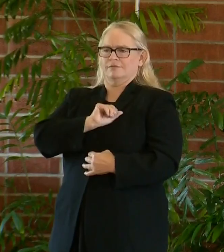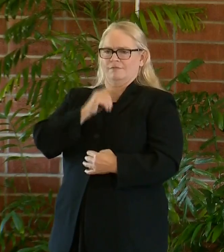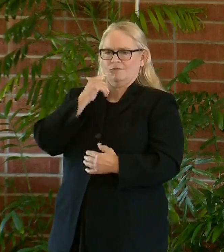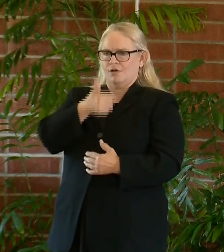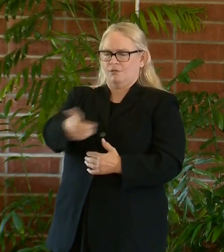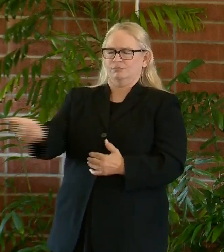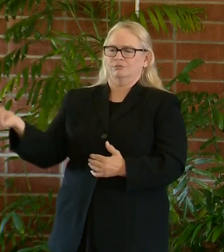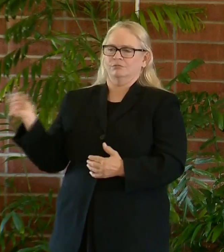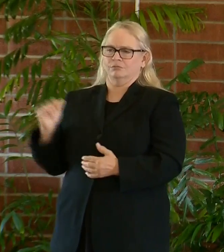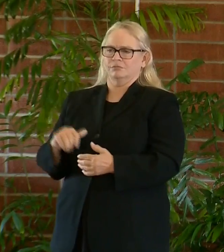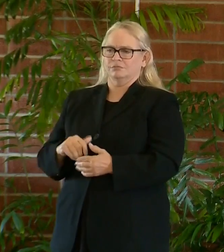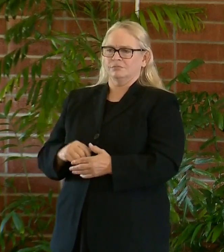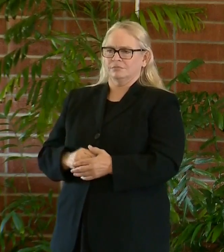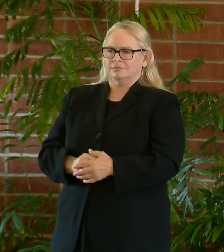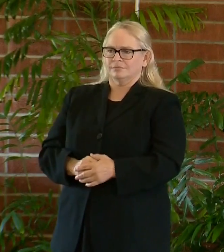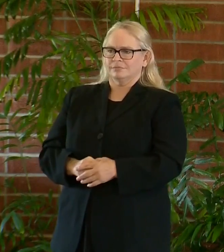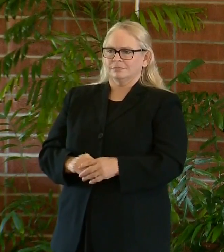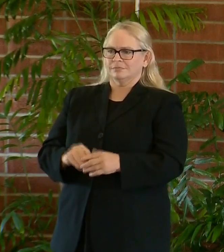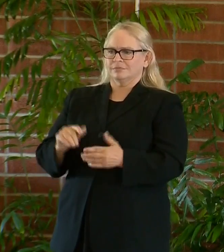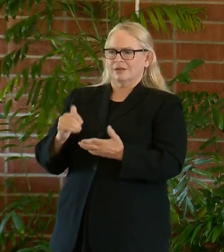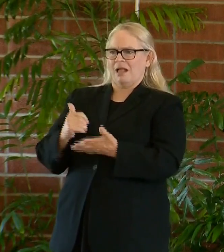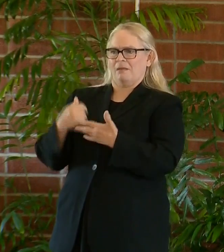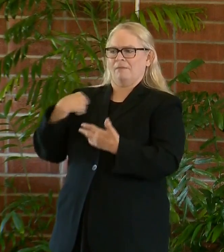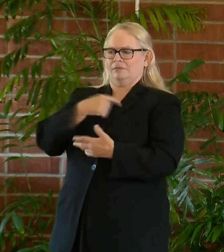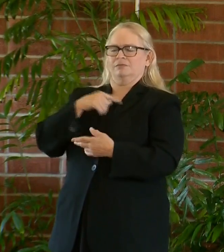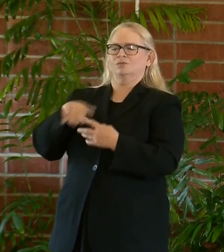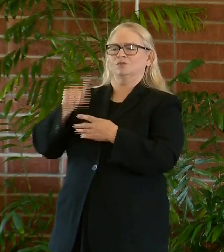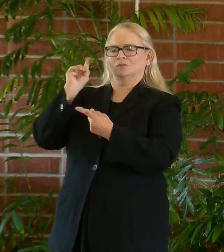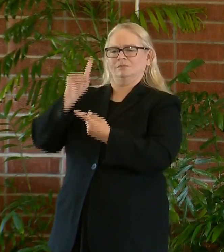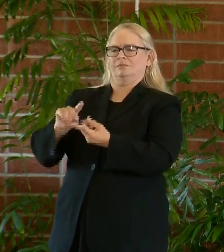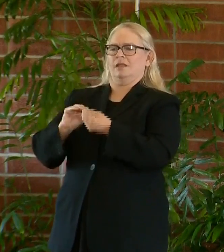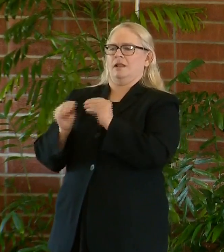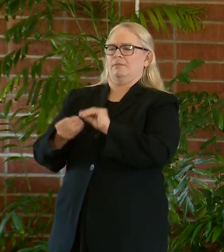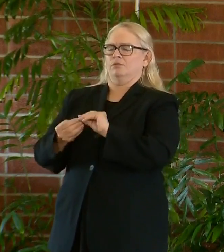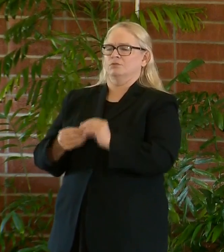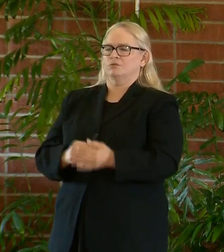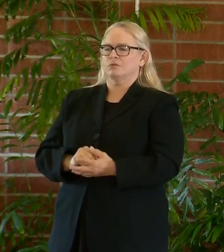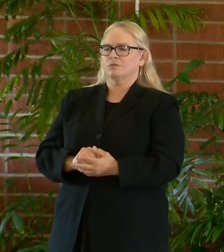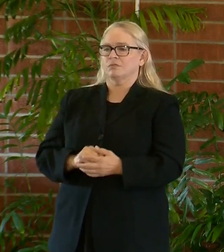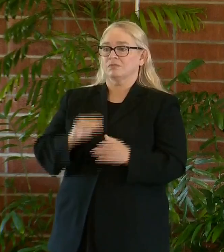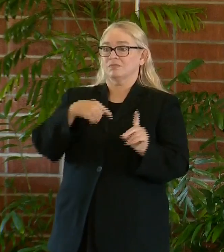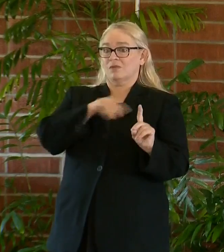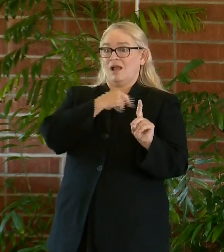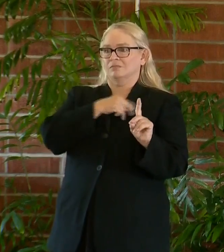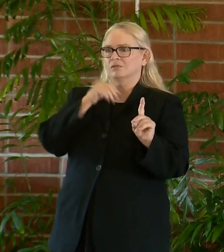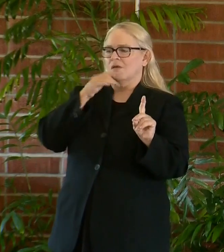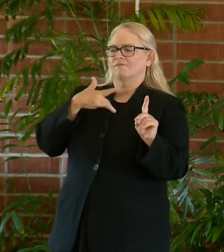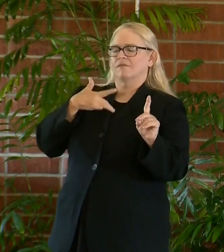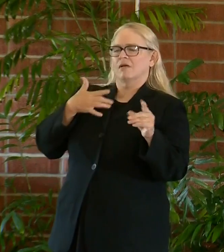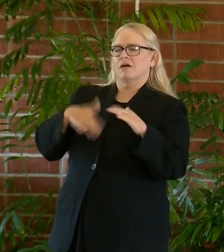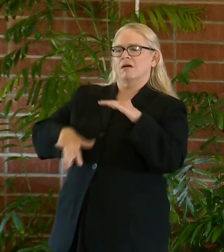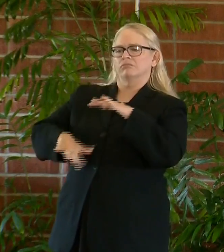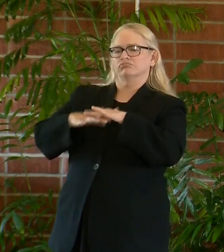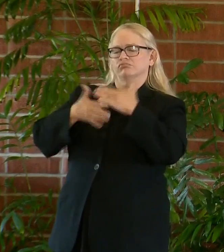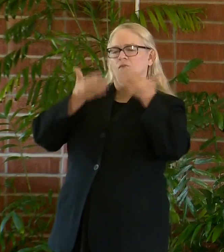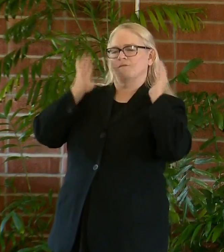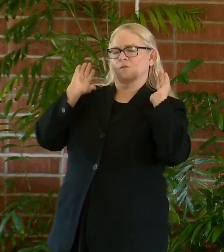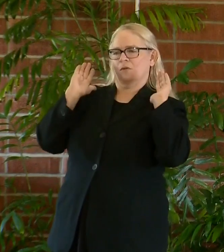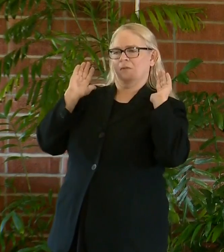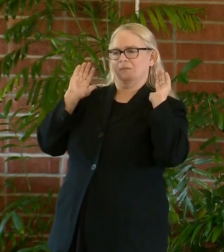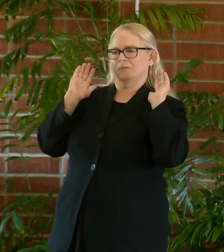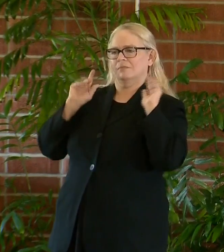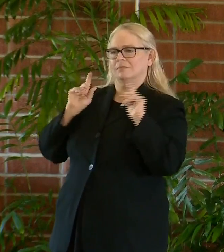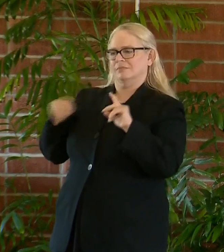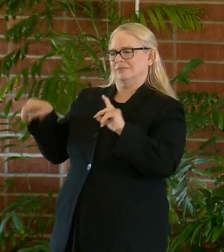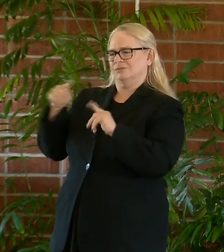down, so these numbers in the hospital are reduced in the next few weeks. With that, I wanted to take a moment and invite